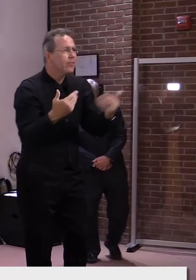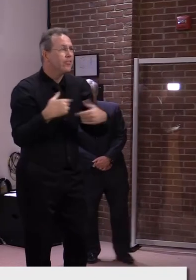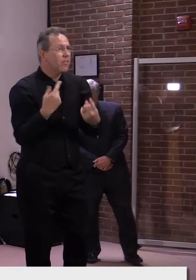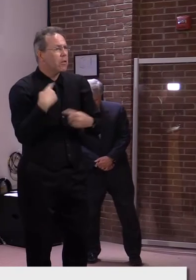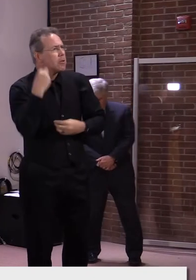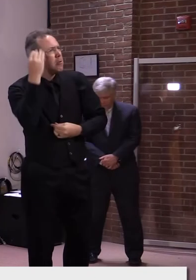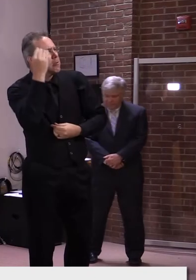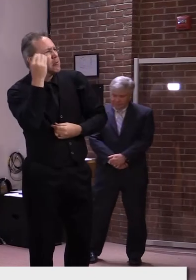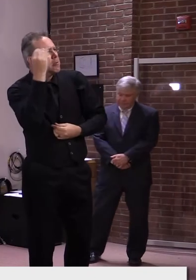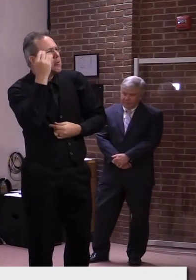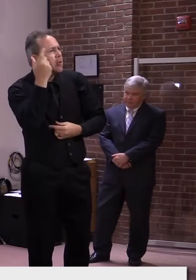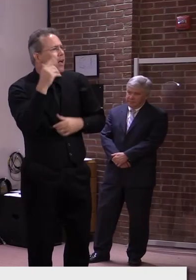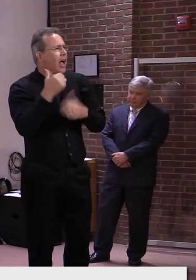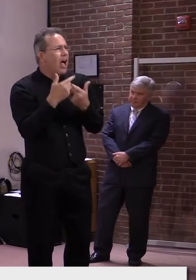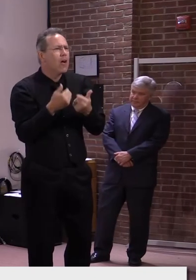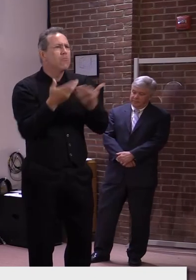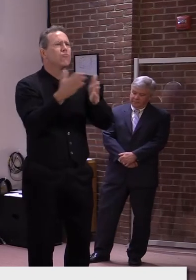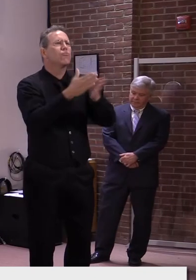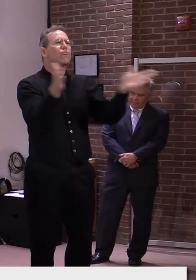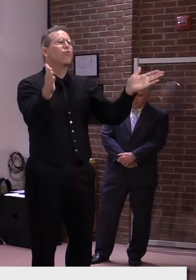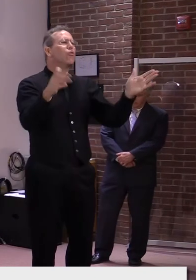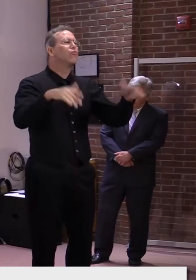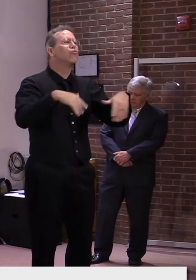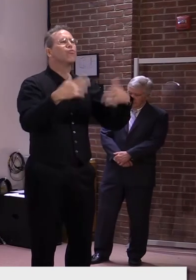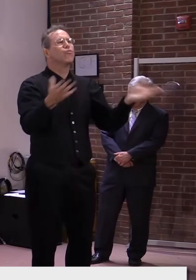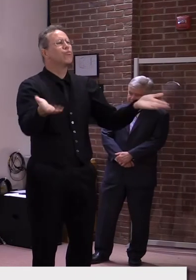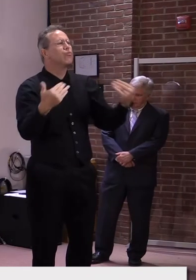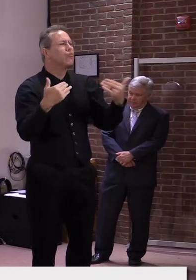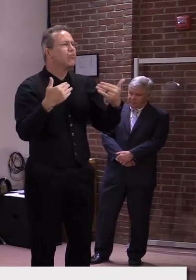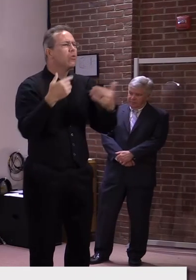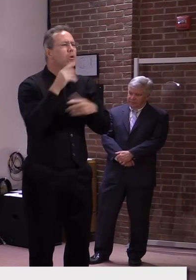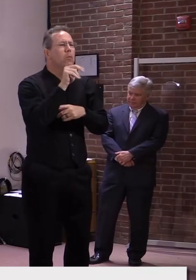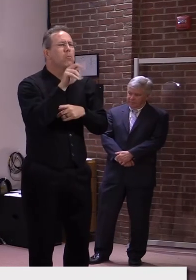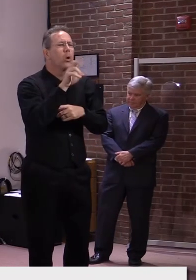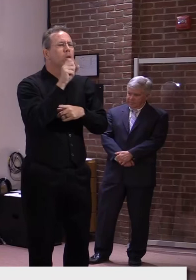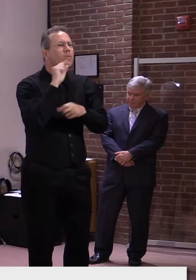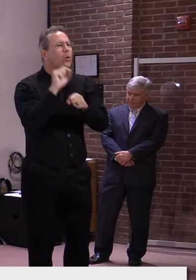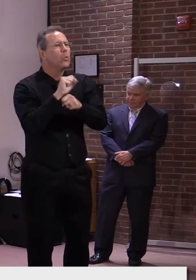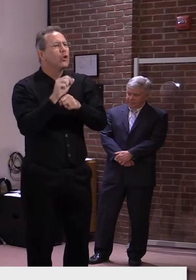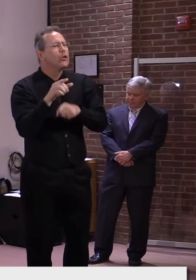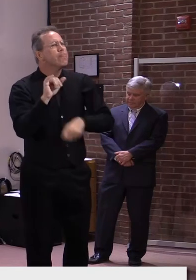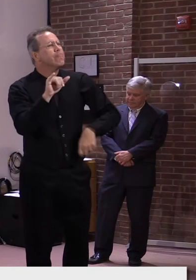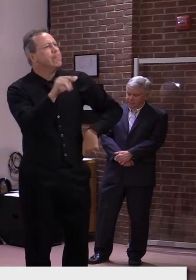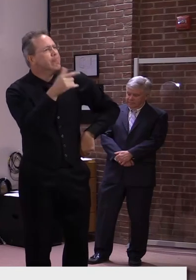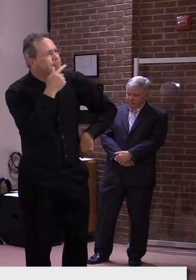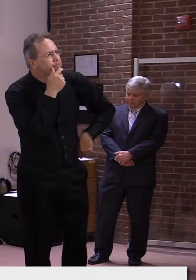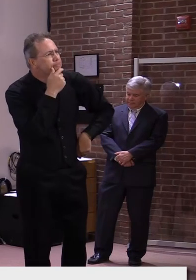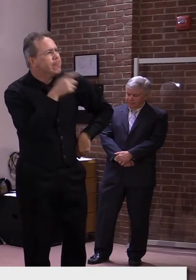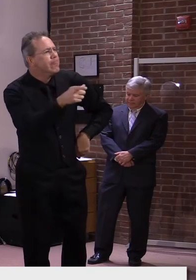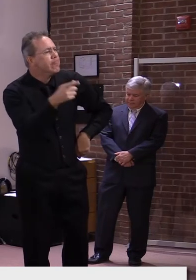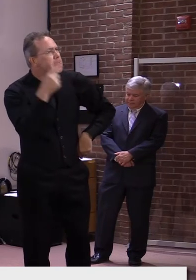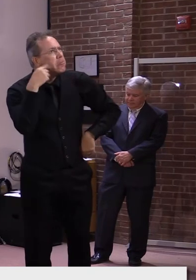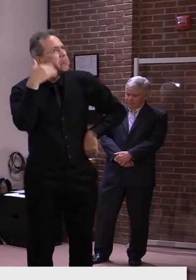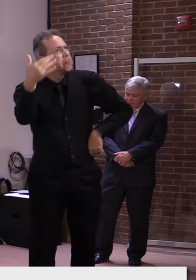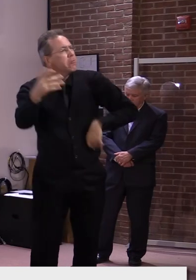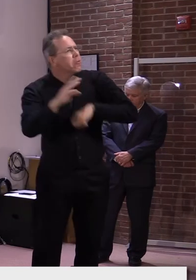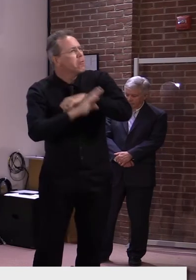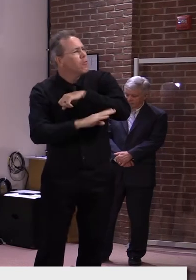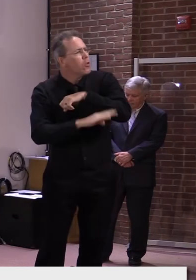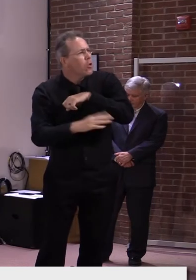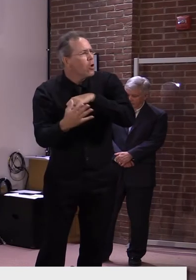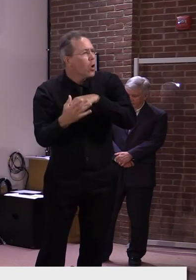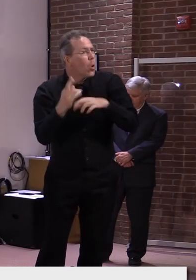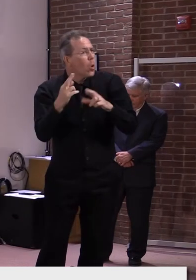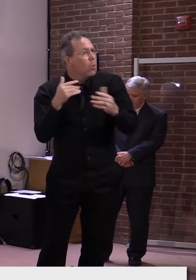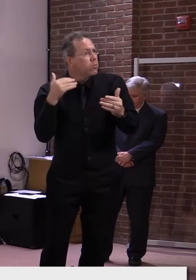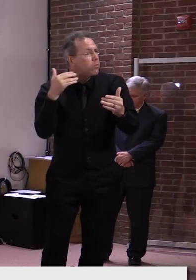come this this fall and winter what it's going to take. But I'm hoping the situation will get better, and